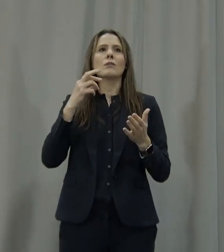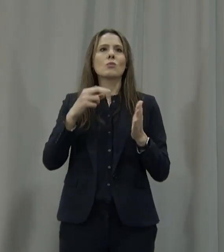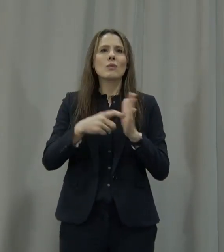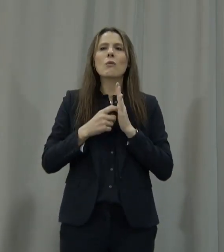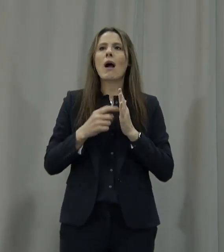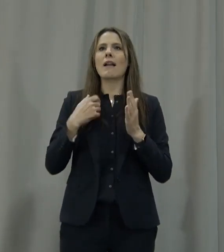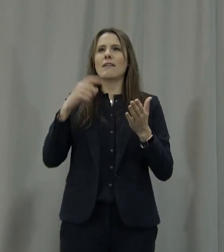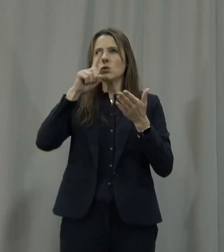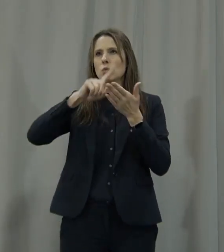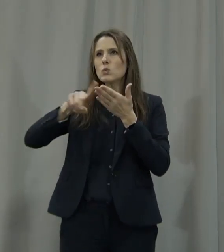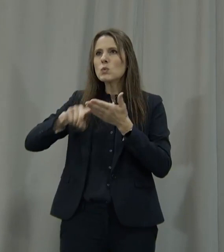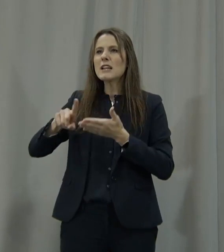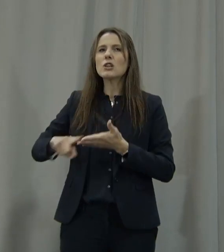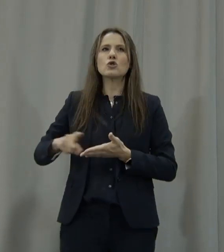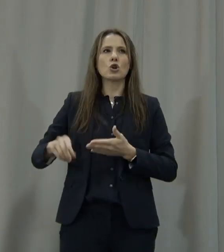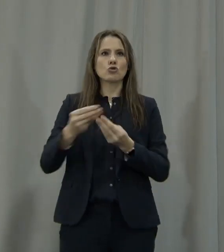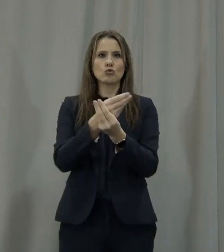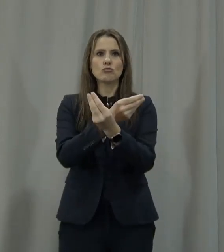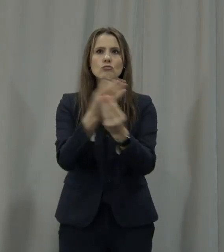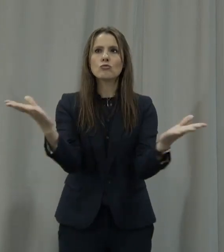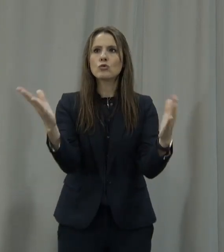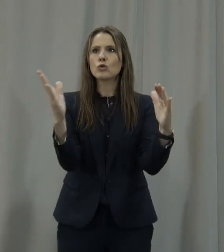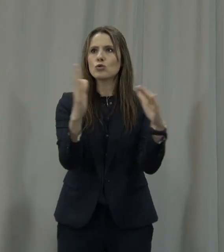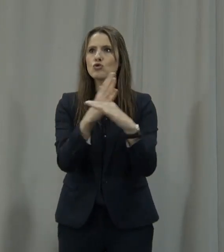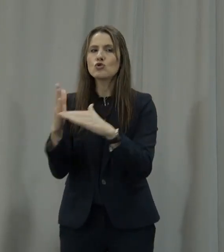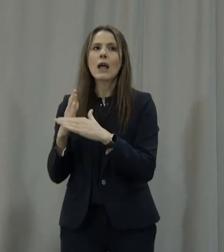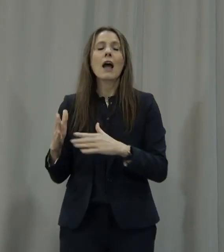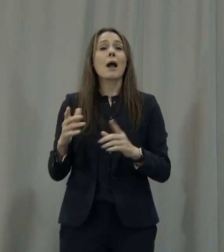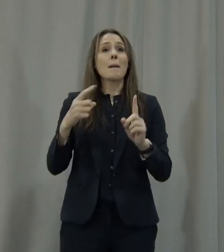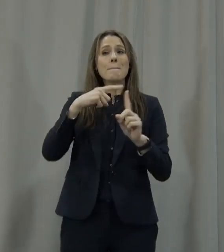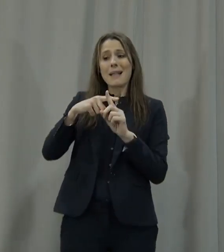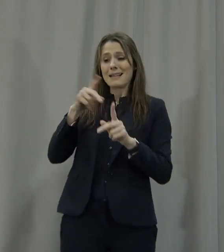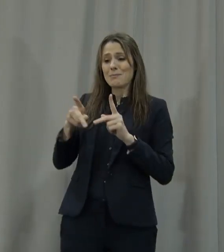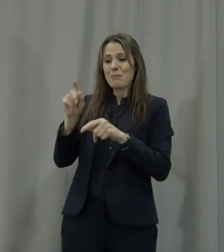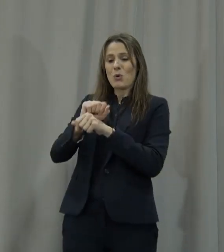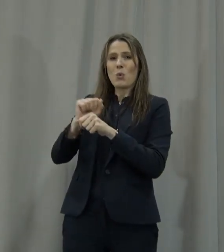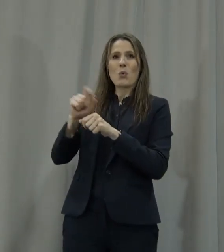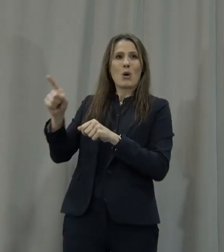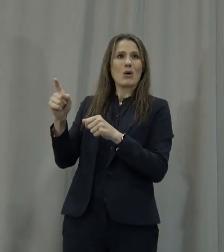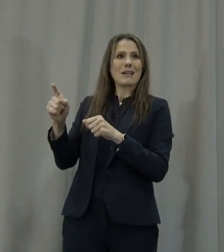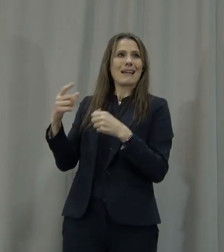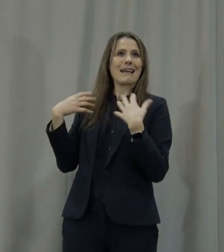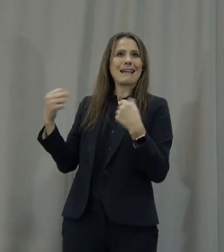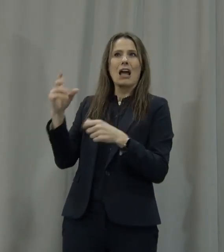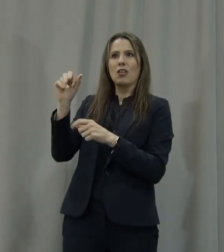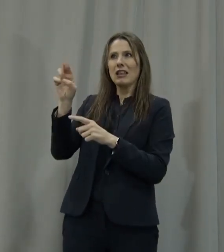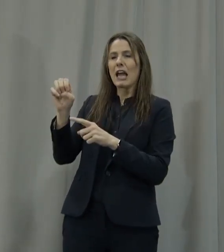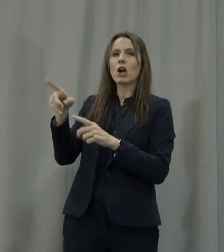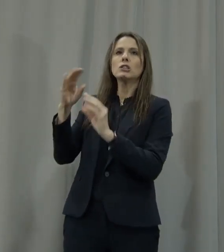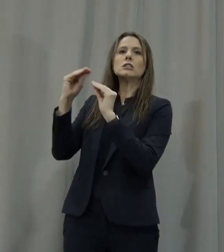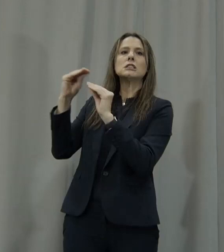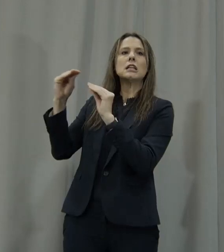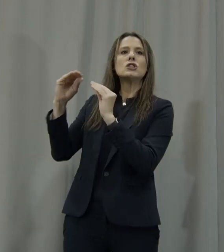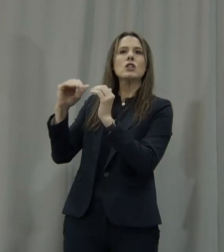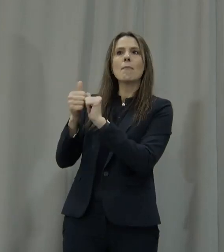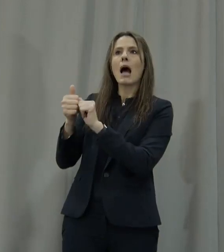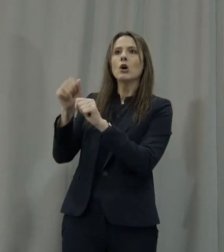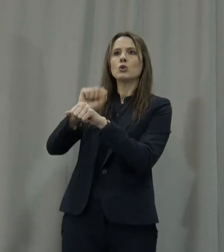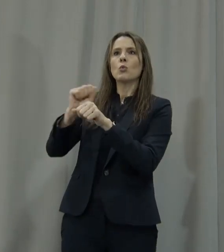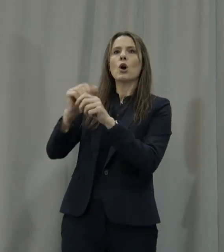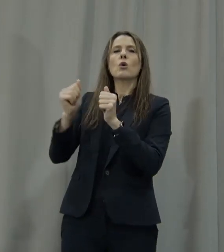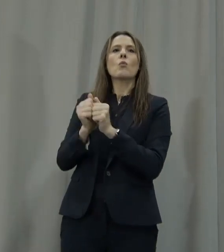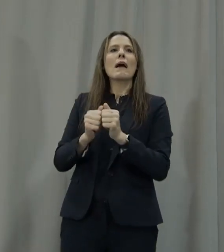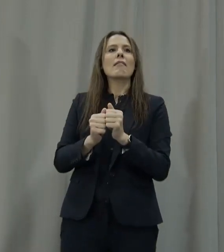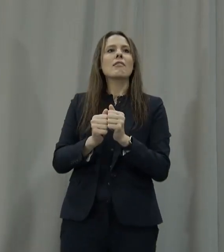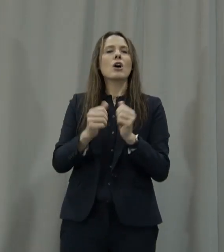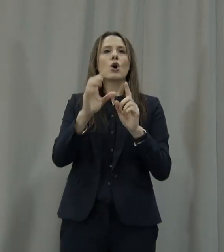health equity, and two, training healthcare workers in cultural competencies. Well, as for the latter, we discovered